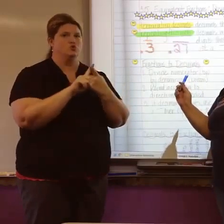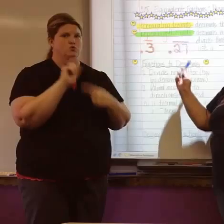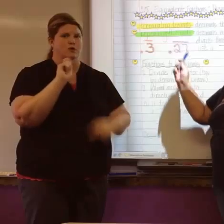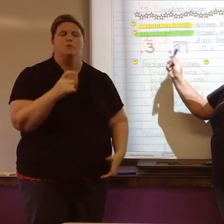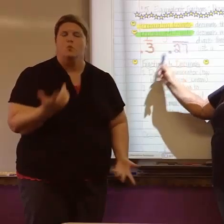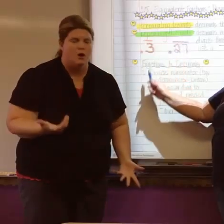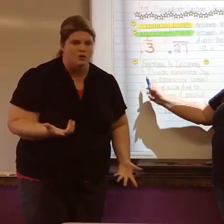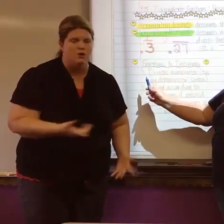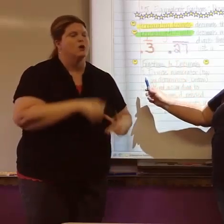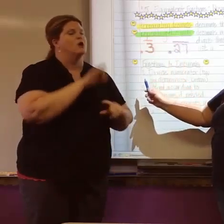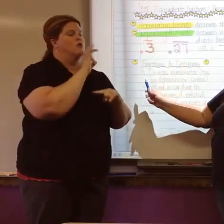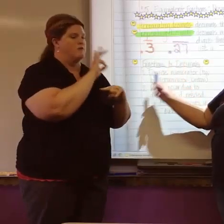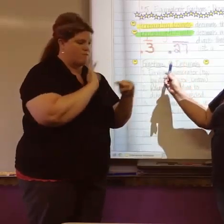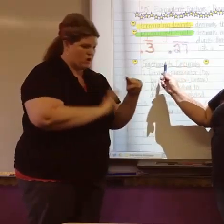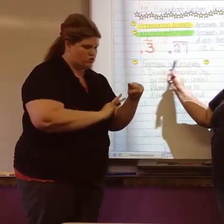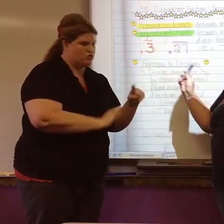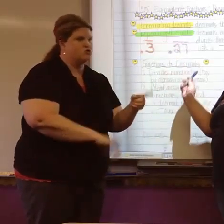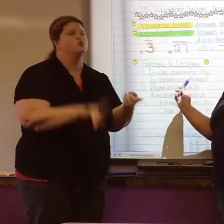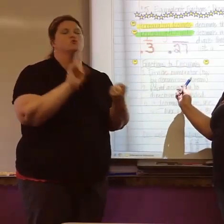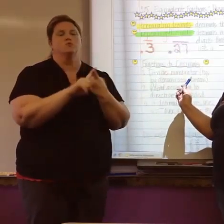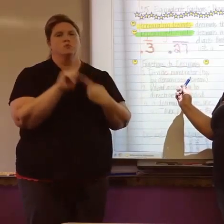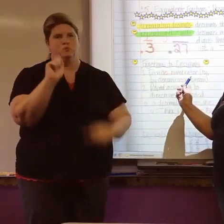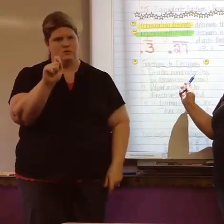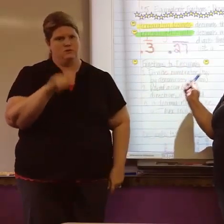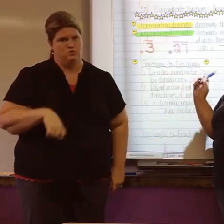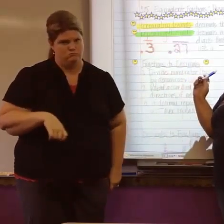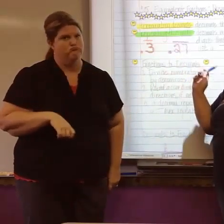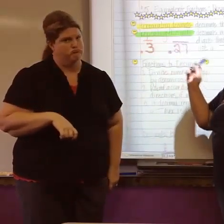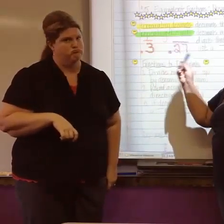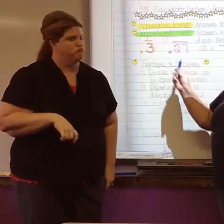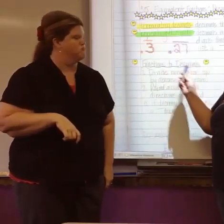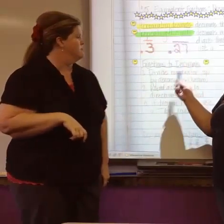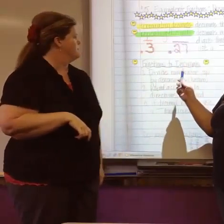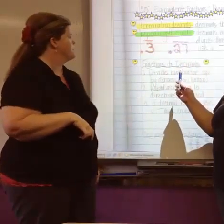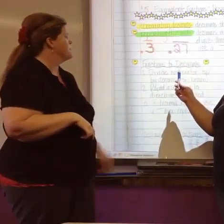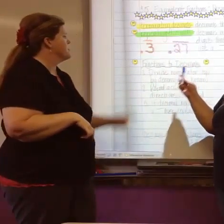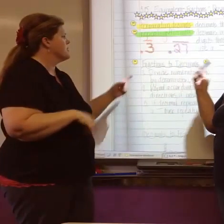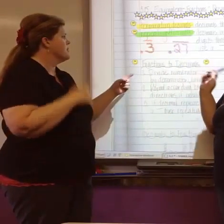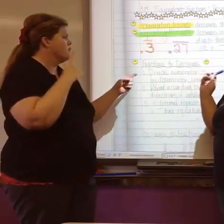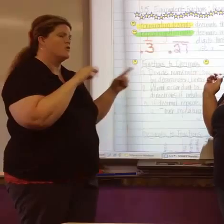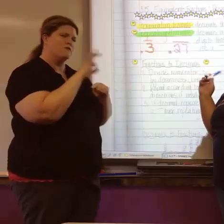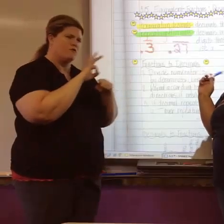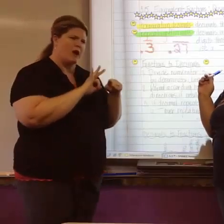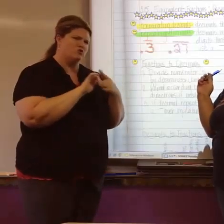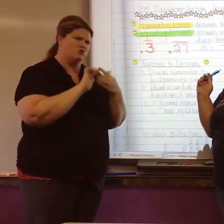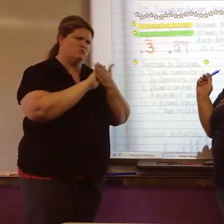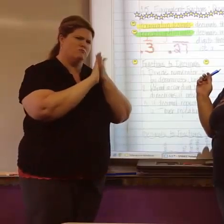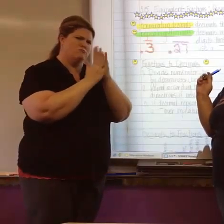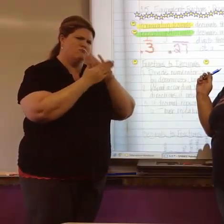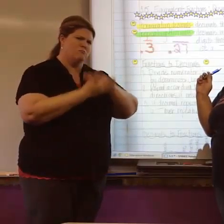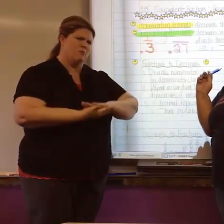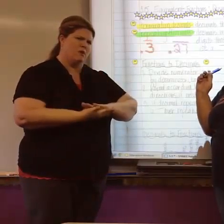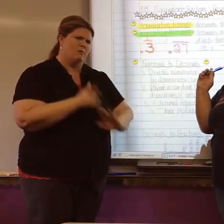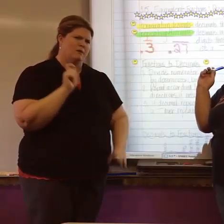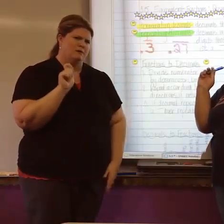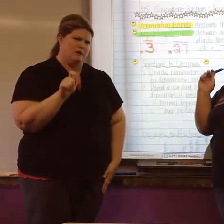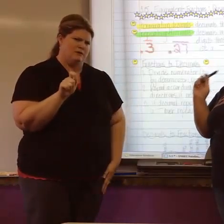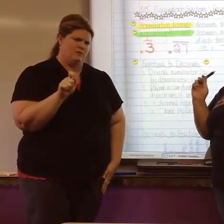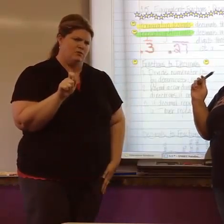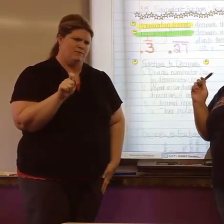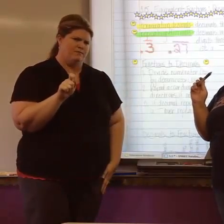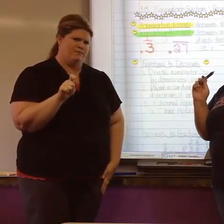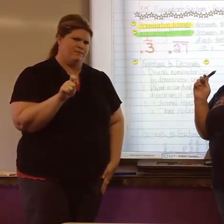more time. Fractions to decimals. For a fraction to become a decimal,